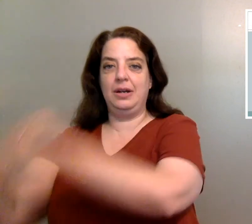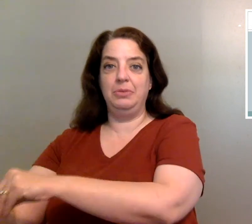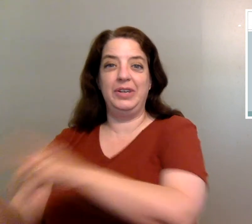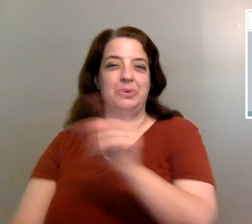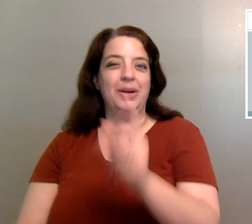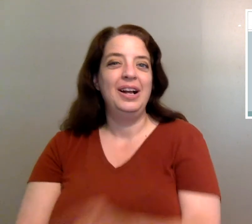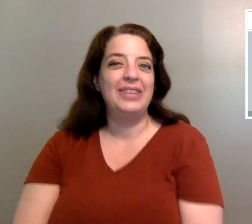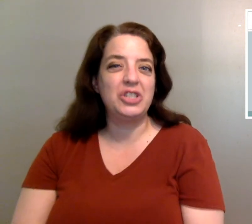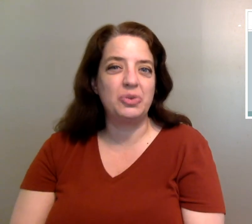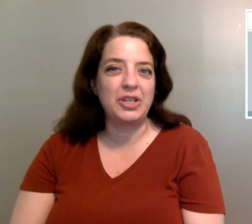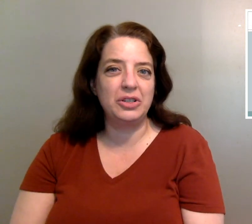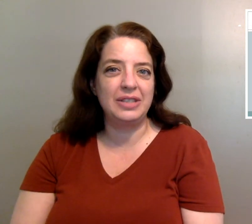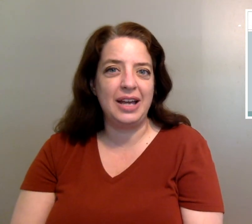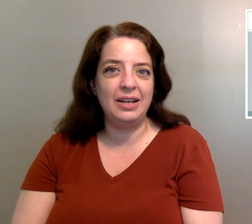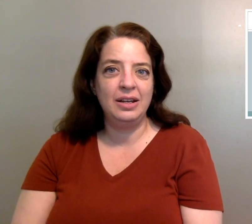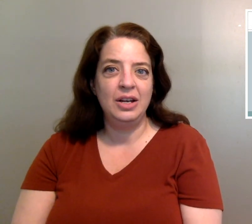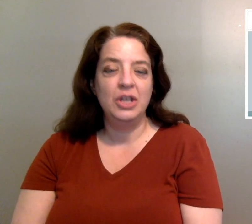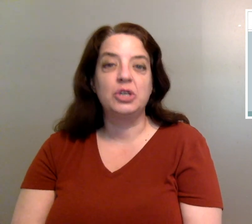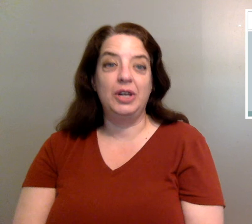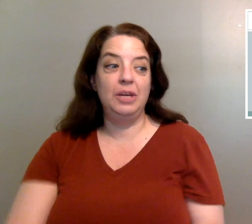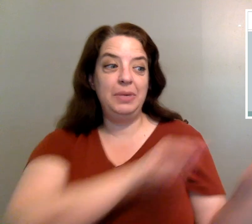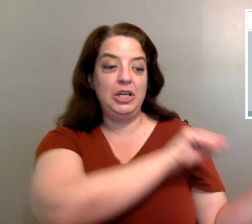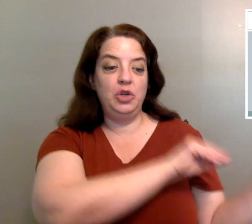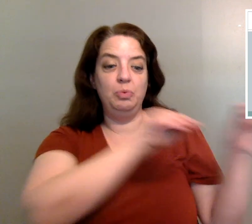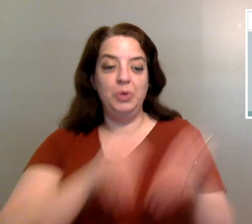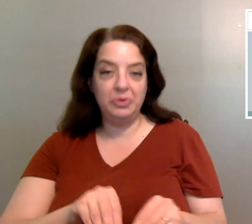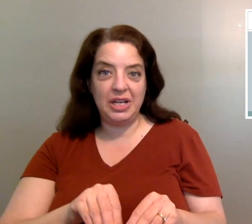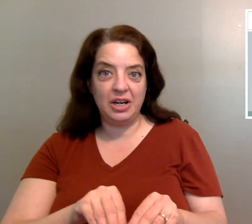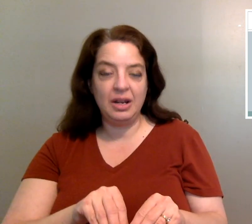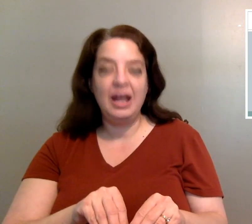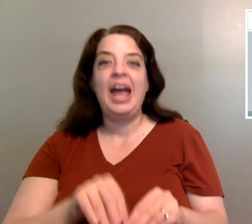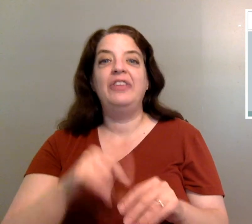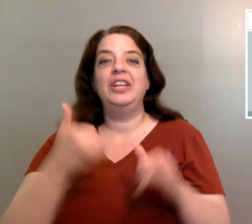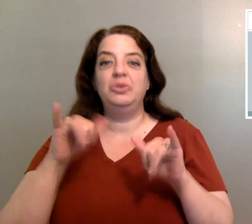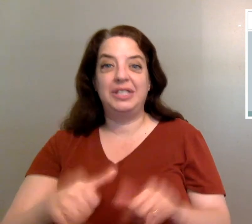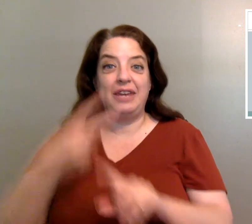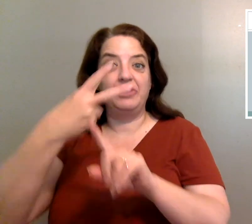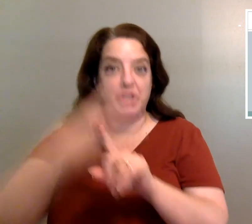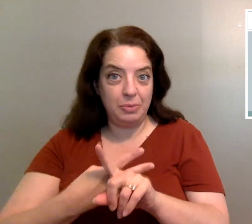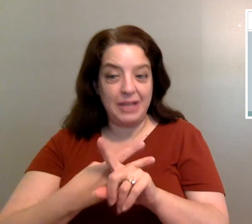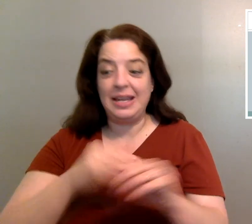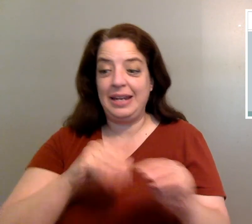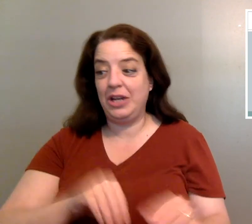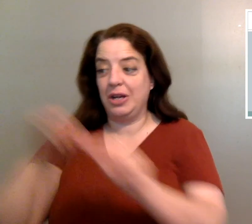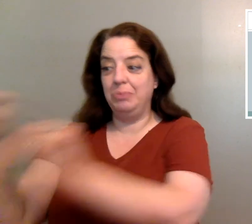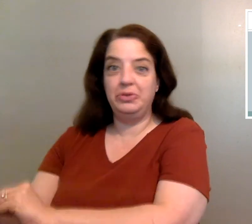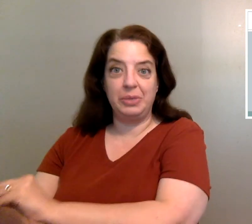move elsewhere. That's a directional sign. So it could be you moved here and then you stayed for 2 months and now you're going to move somewhere